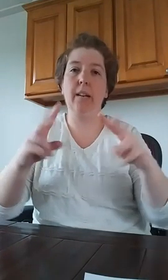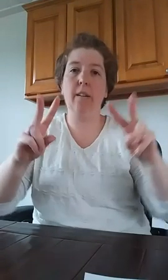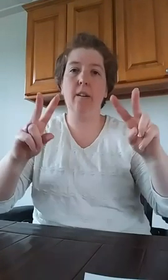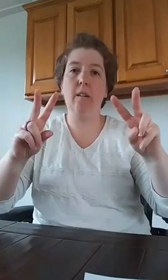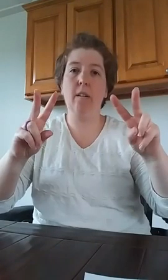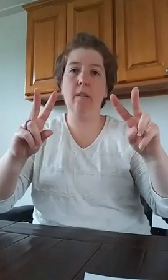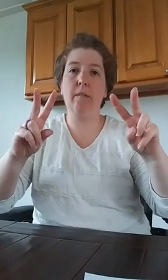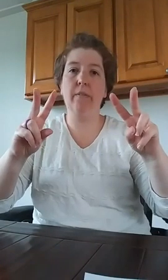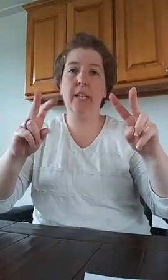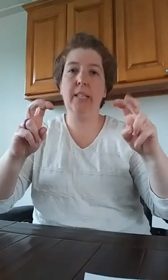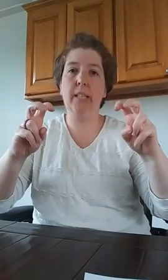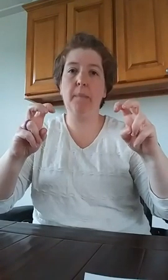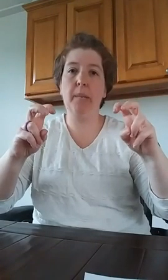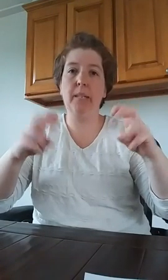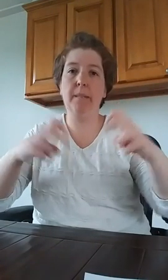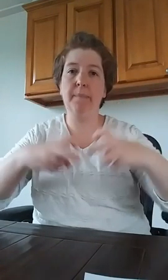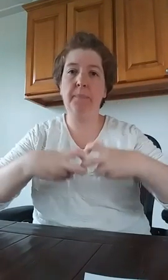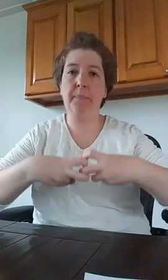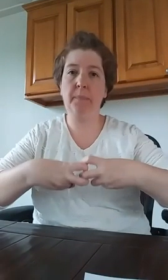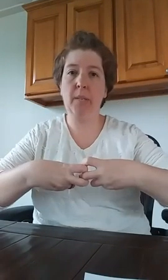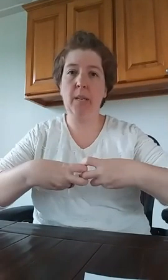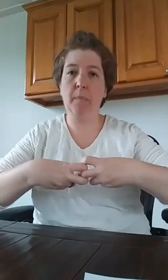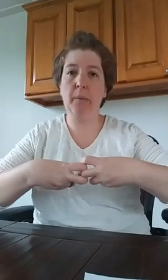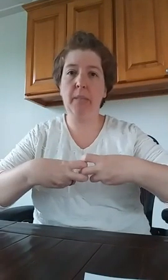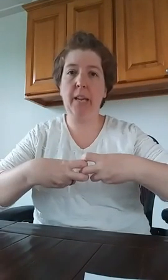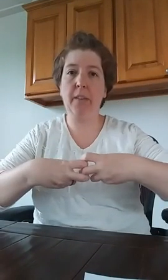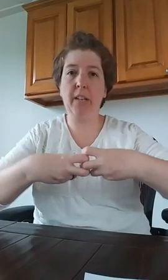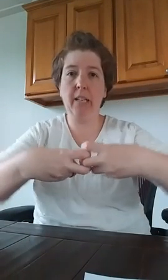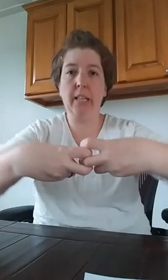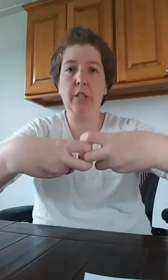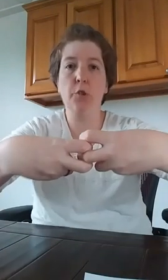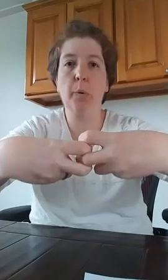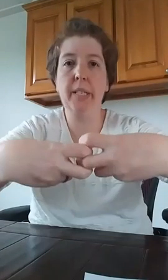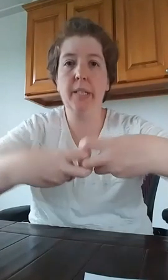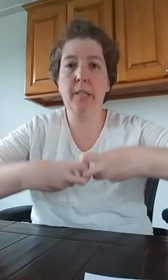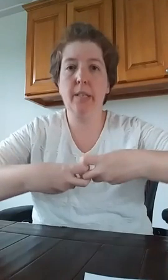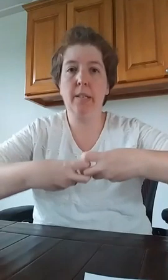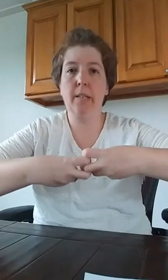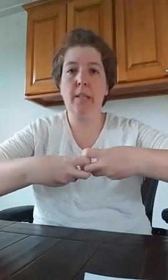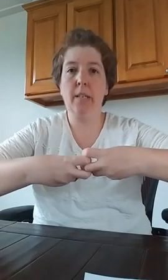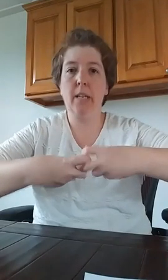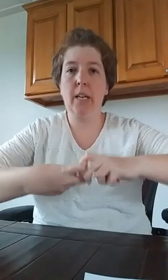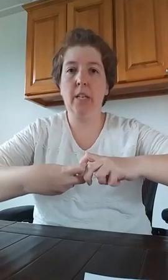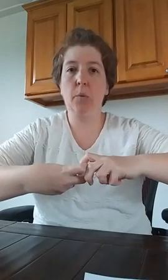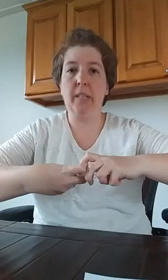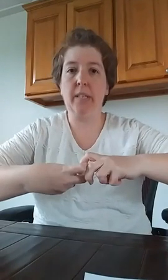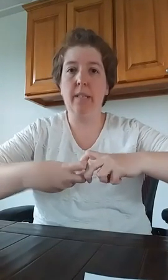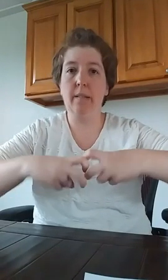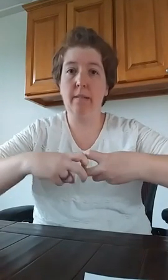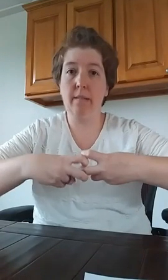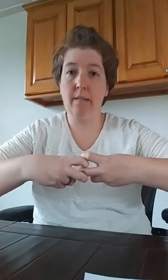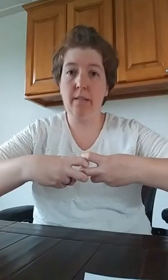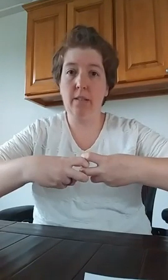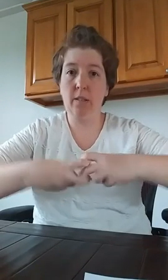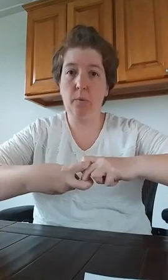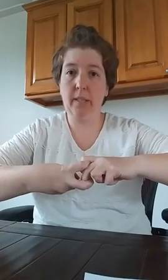our V's and bend them and put them together kind of like a joint and twist twist